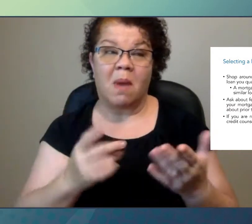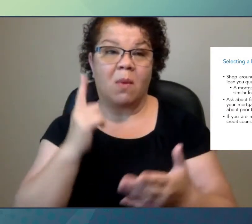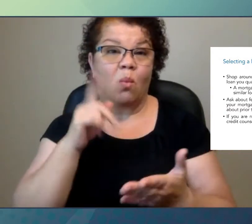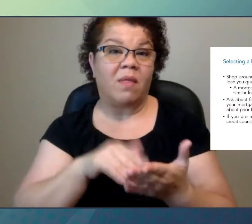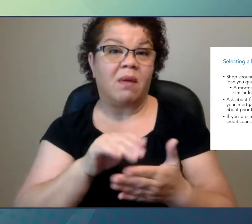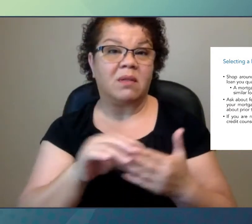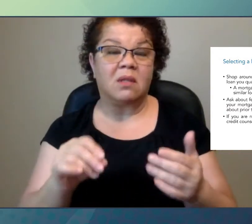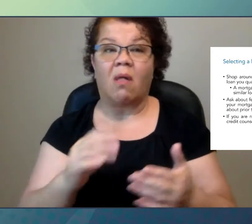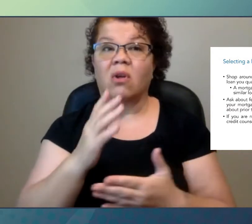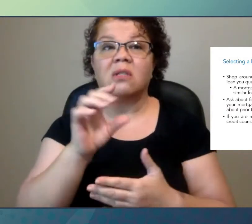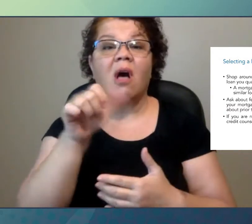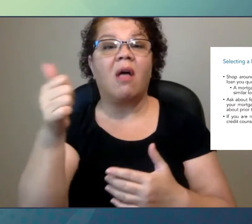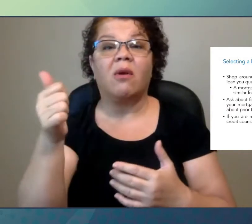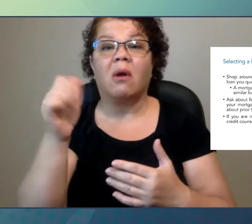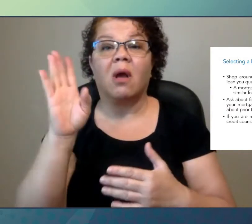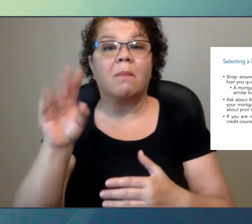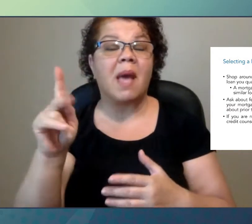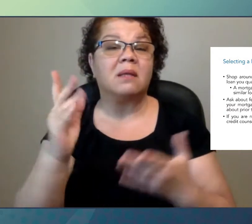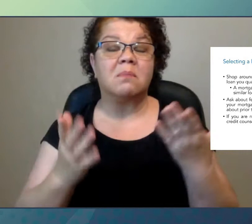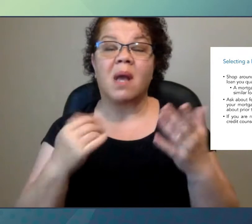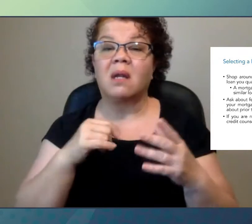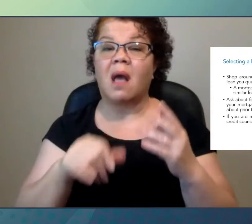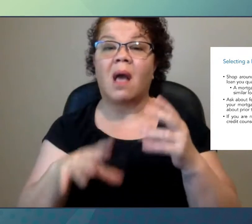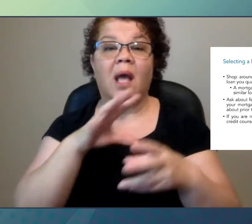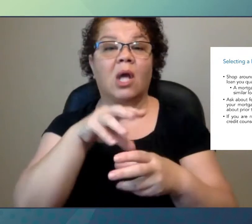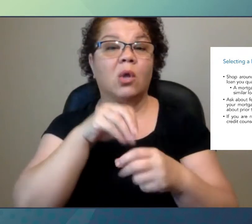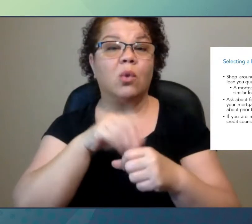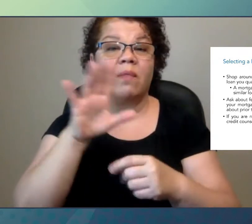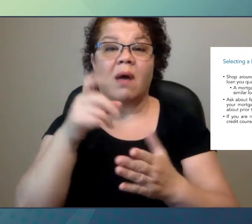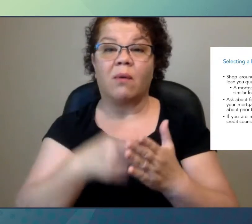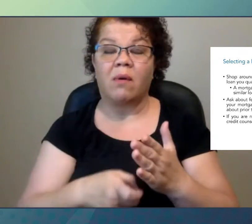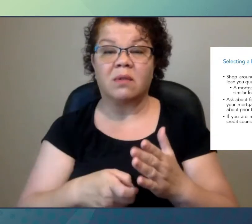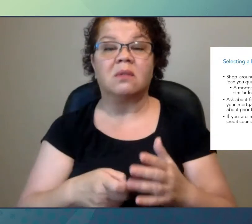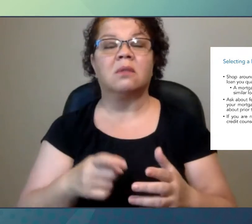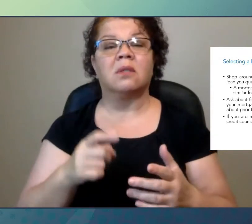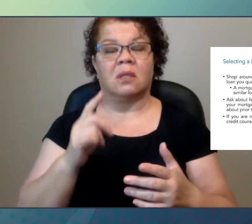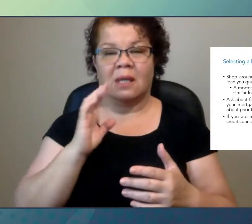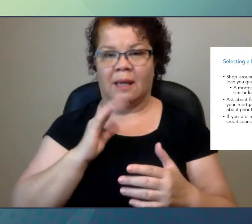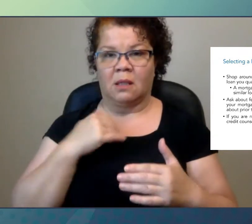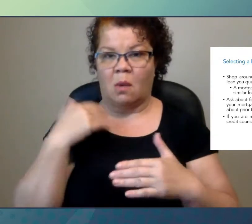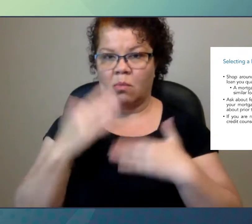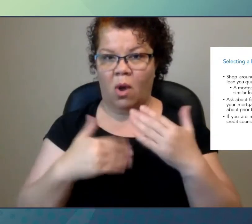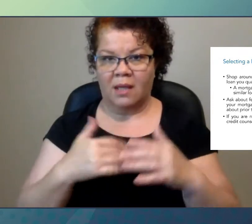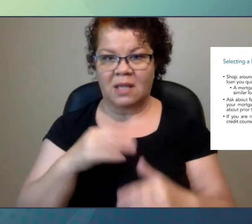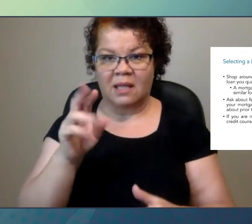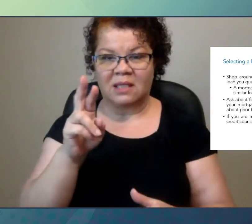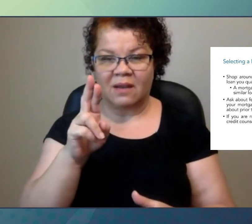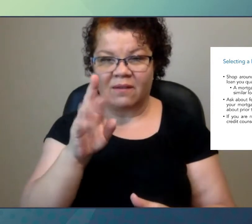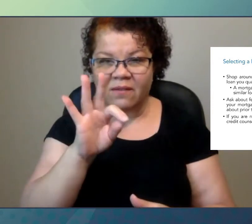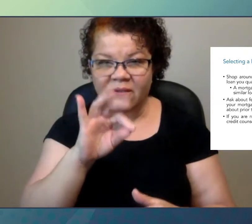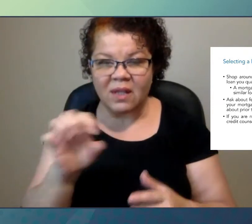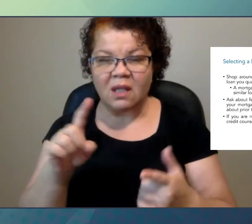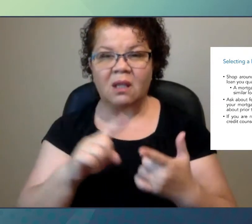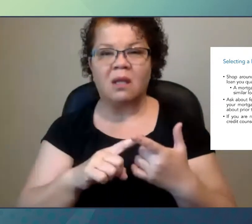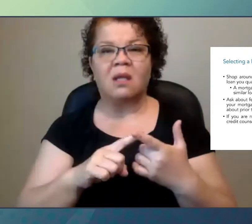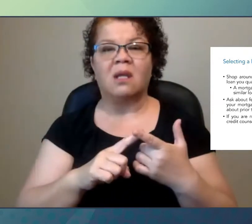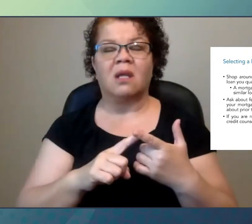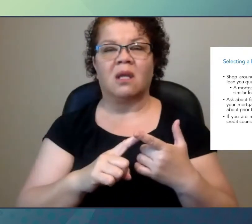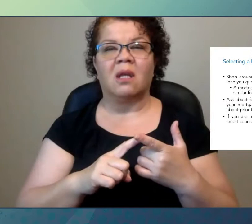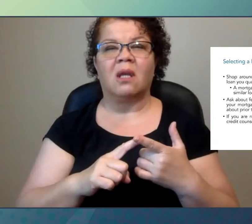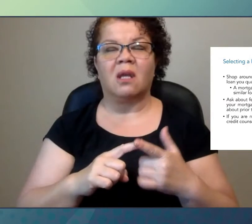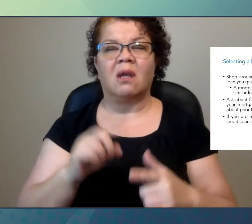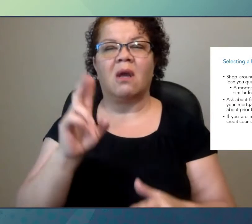have that cost to you. It could be a processing fee, an underwriting fee that is hidden, that will